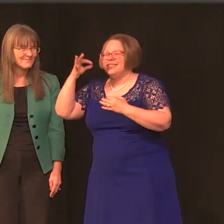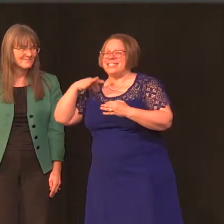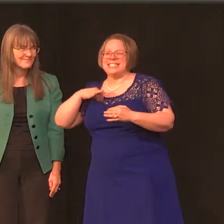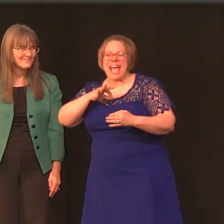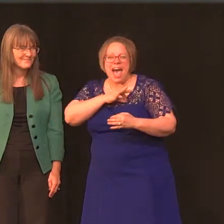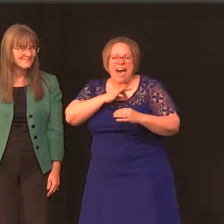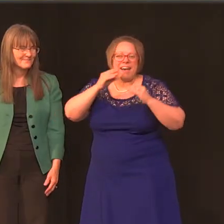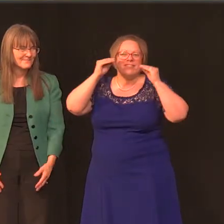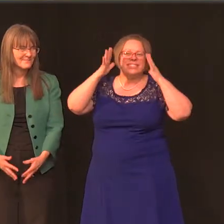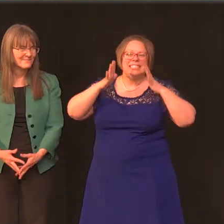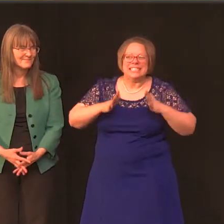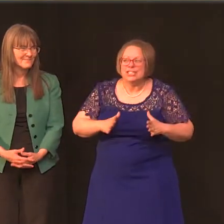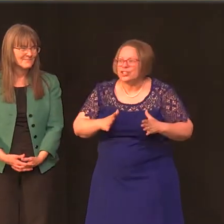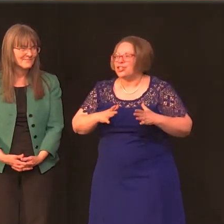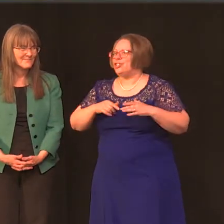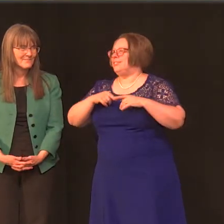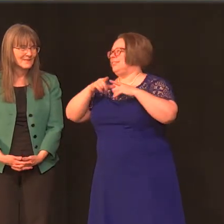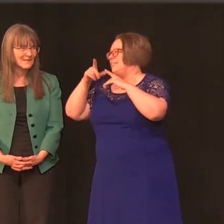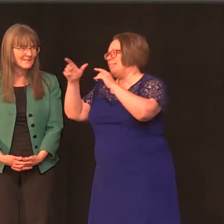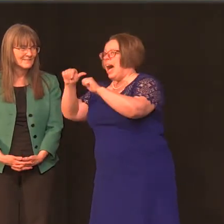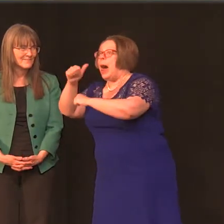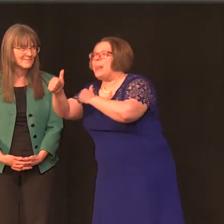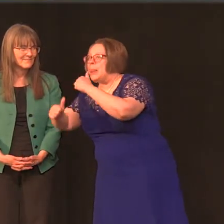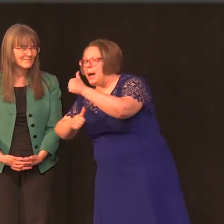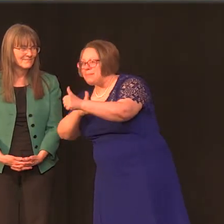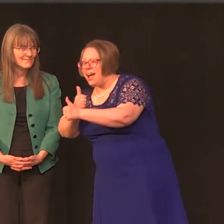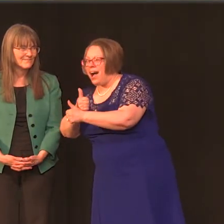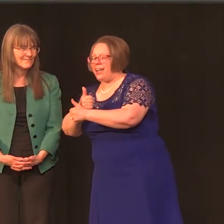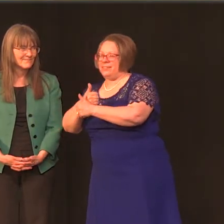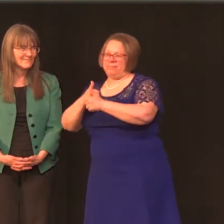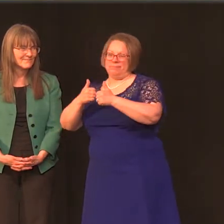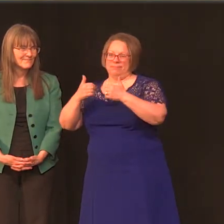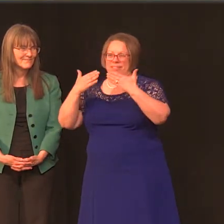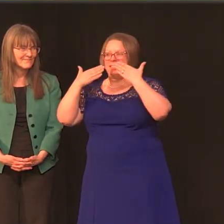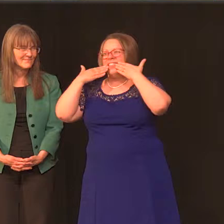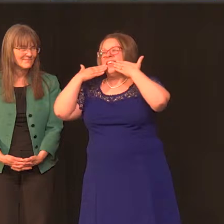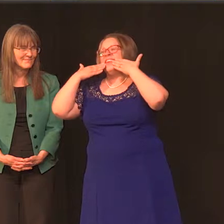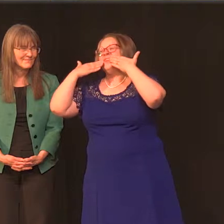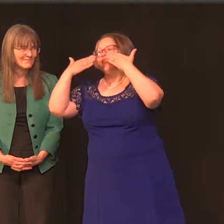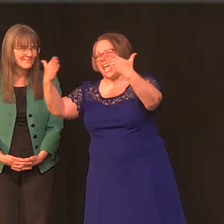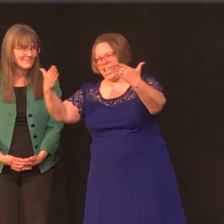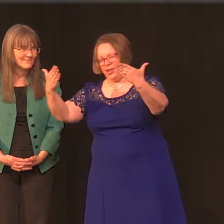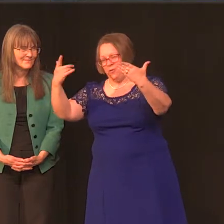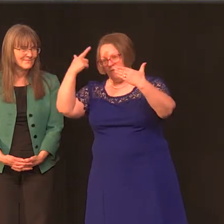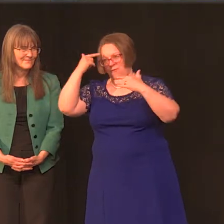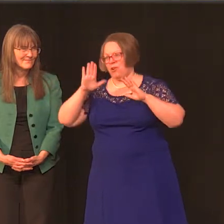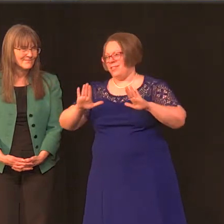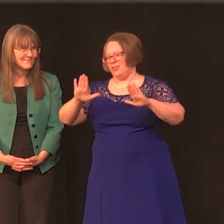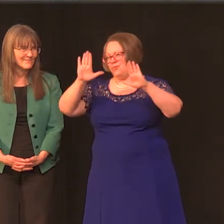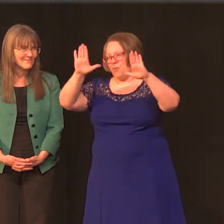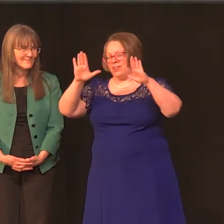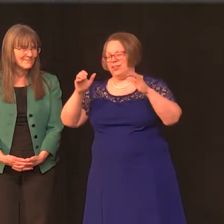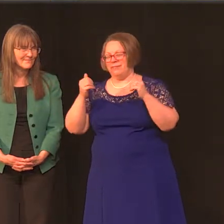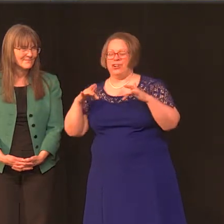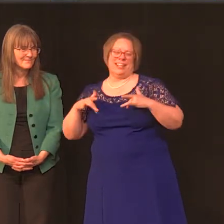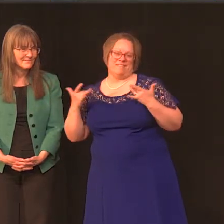this class, including parents, families, staff, teachers, and even alumni. Thank you for